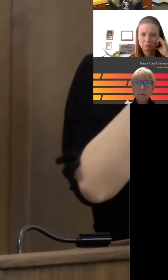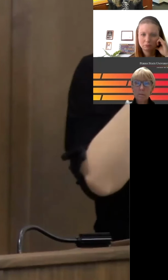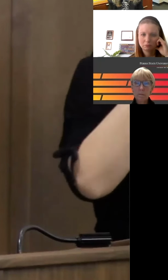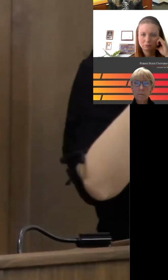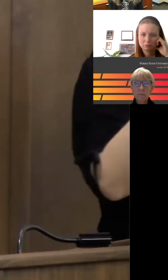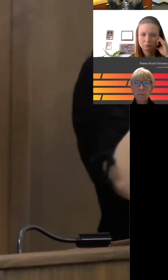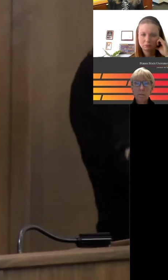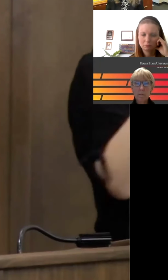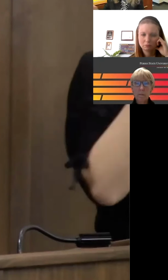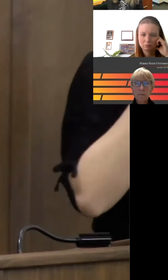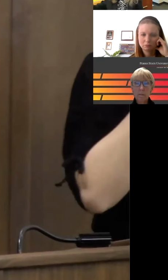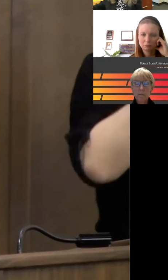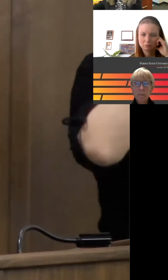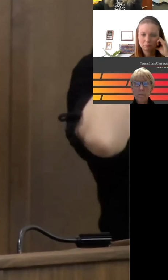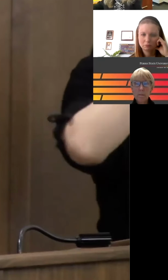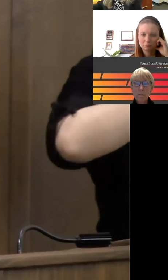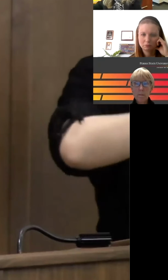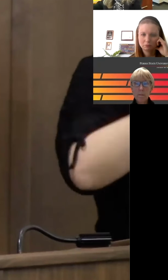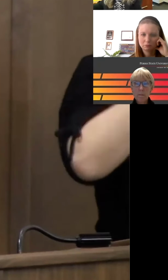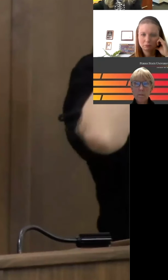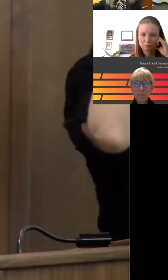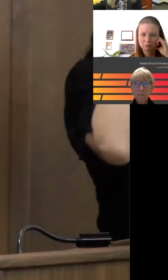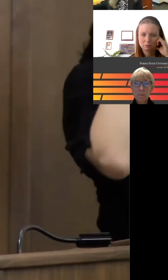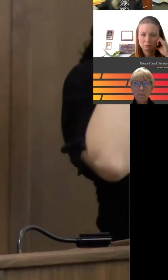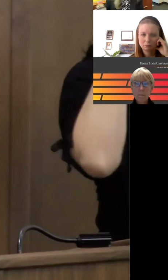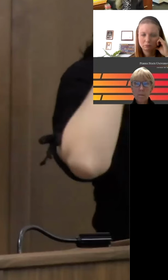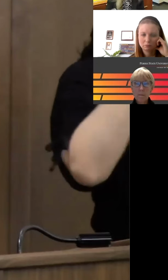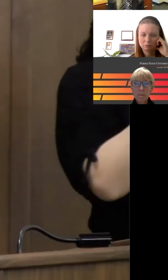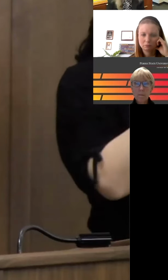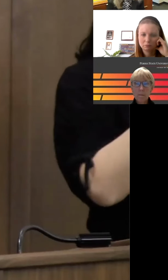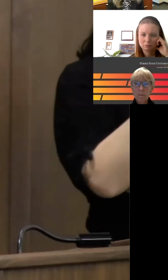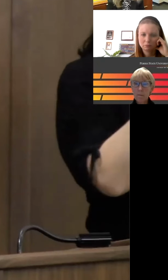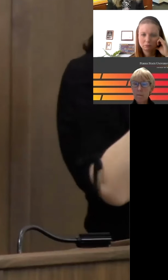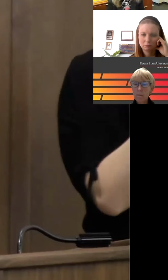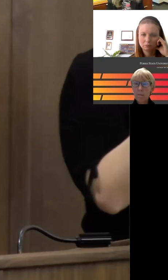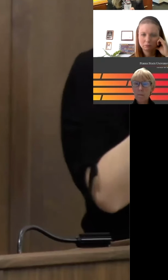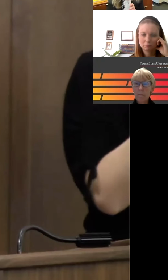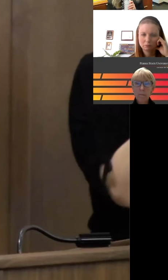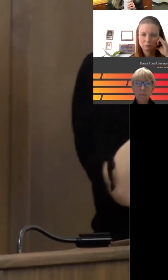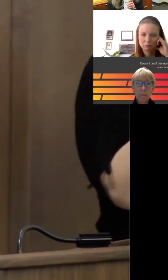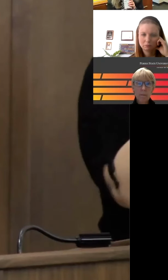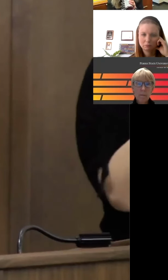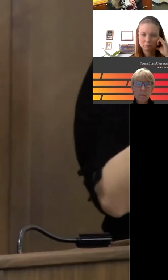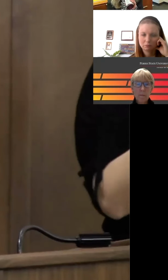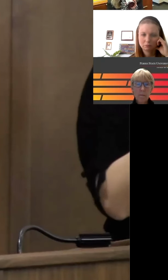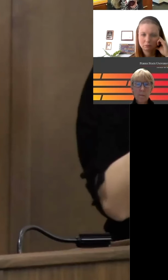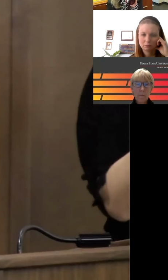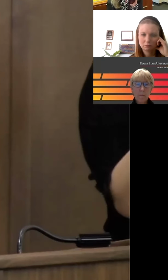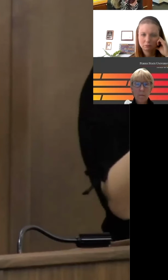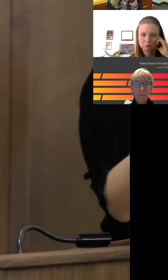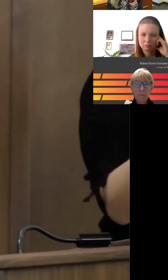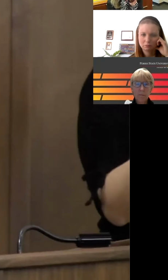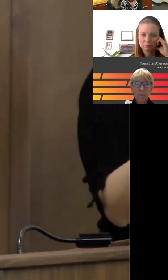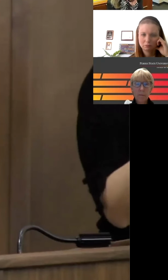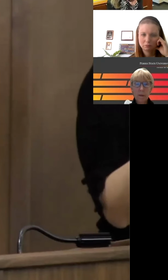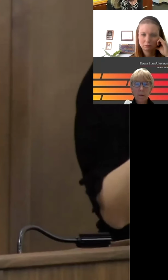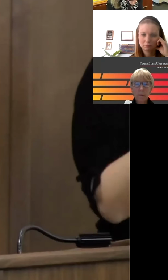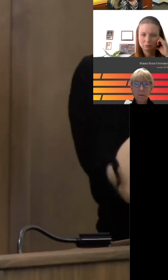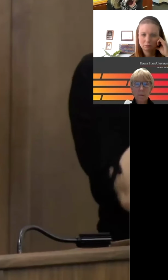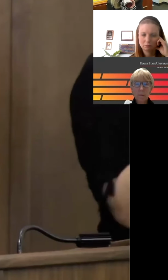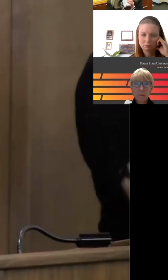corruption in government. The president was Woodrow Wilson, a Democrat. On January 12th, the House